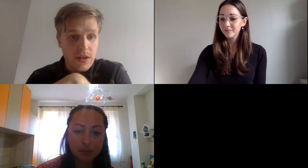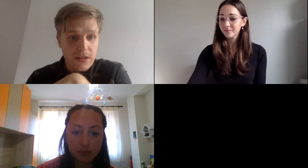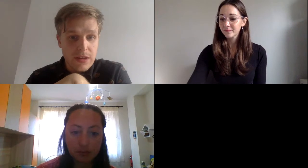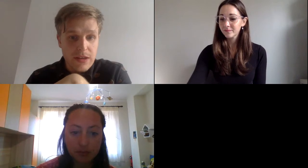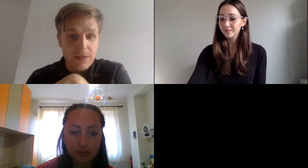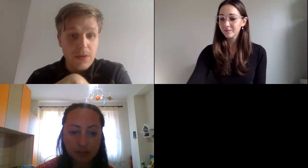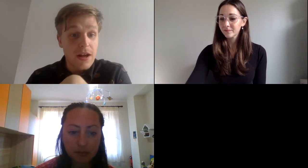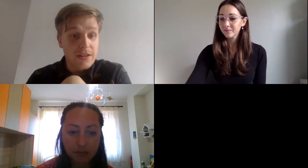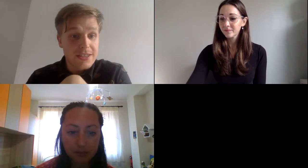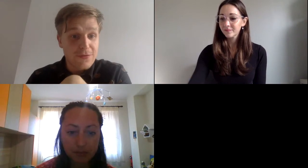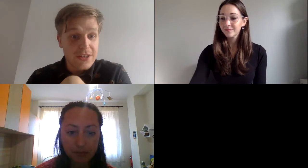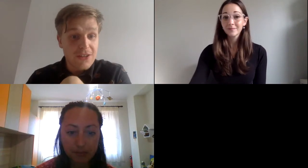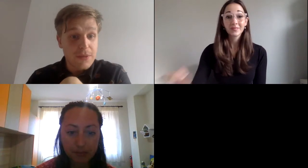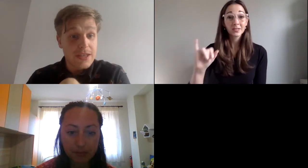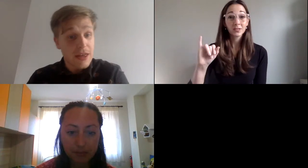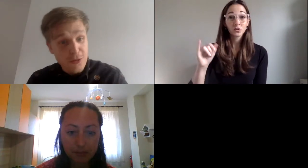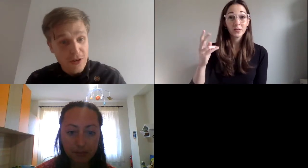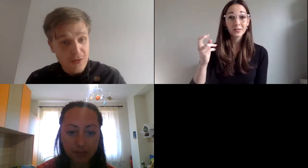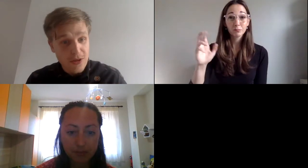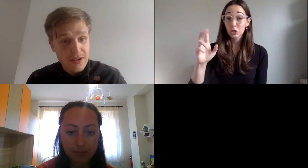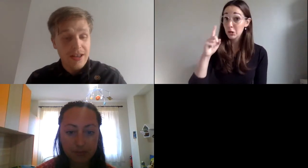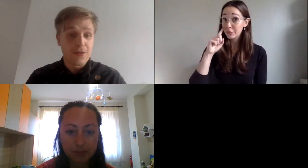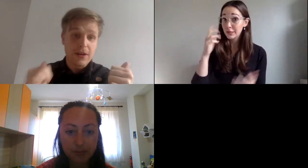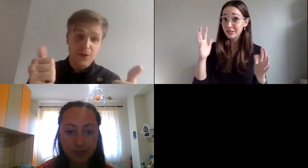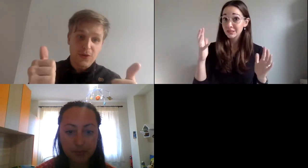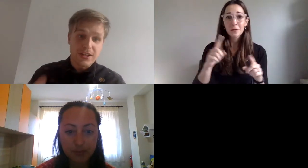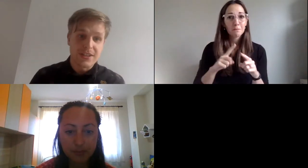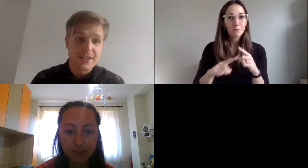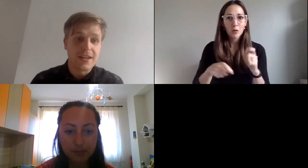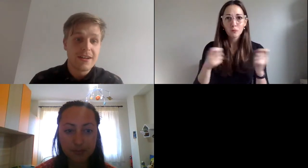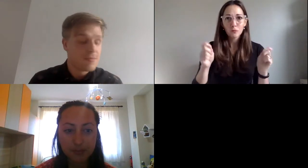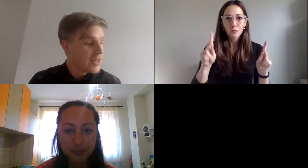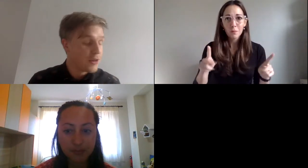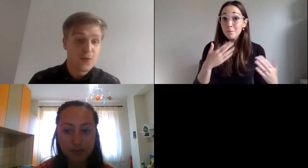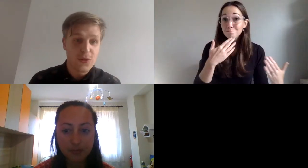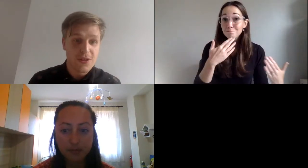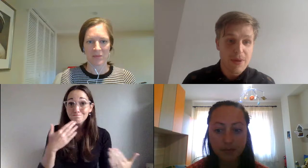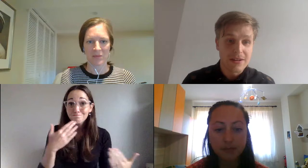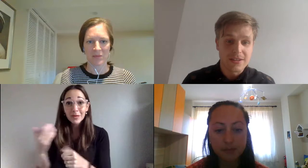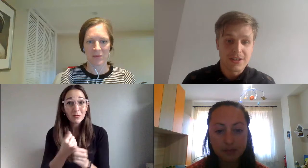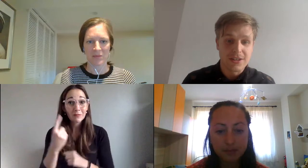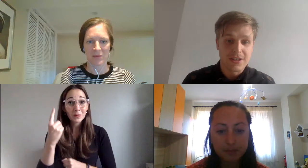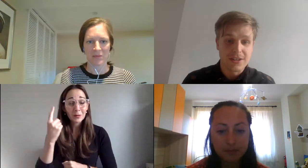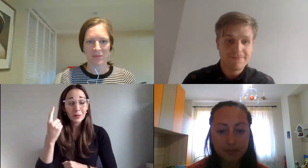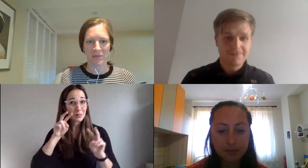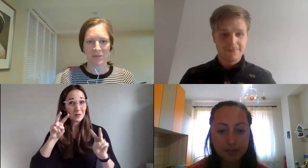Right, well, I think that's that, but I'll just finish off by saying thank you for everyone, and thank you for the questions, and yeah, I look forward to the panel